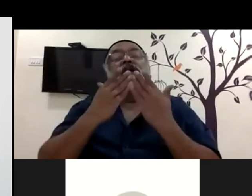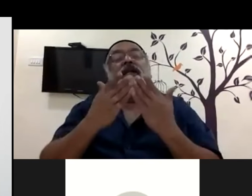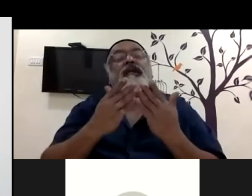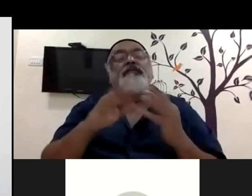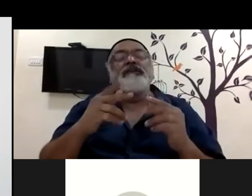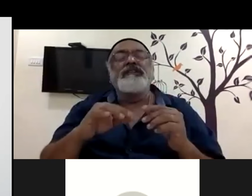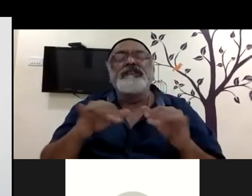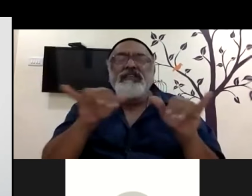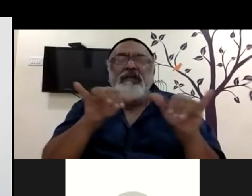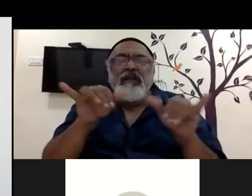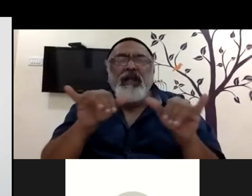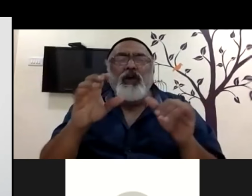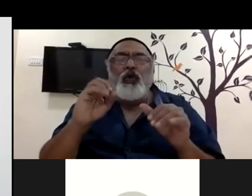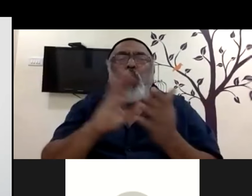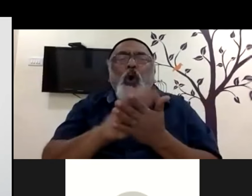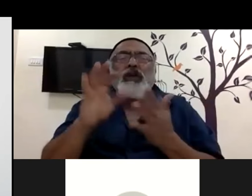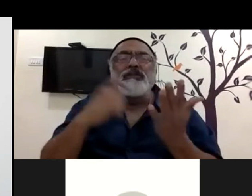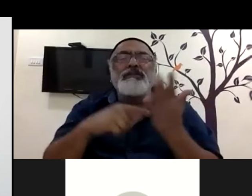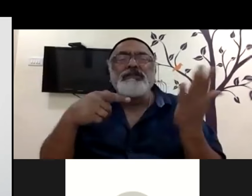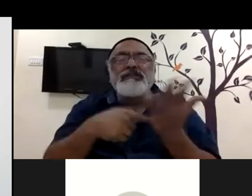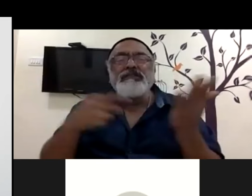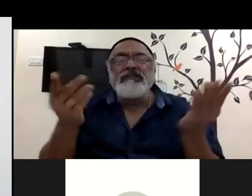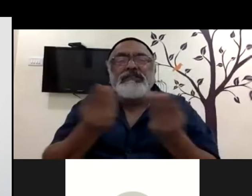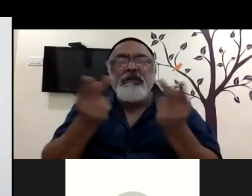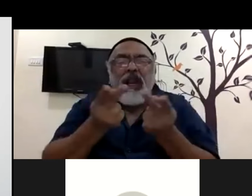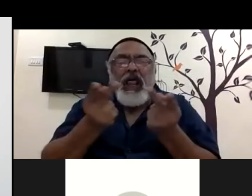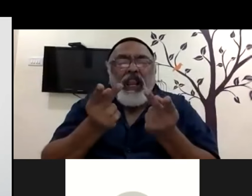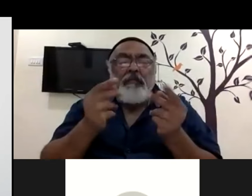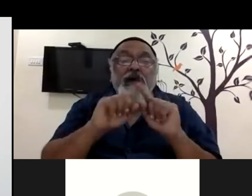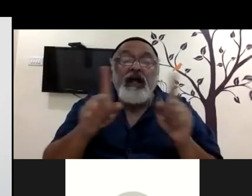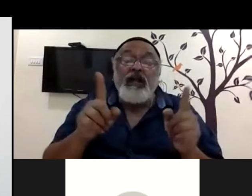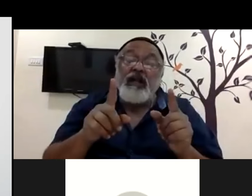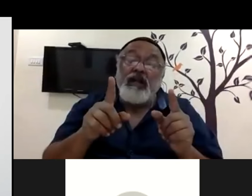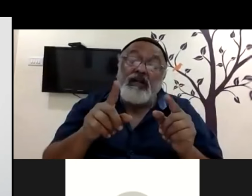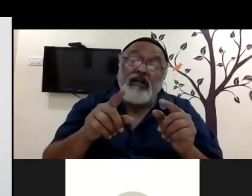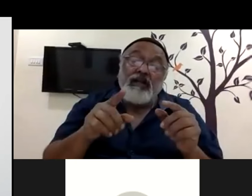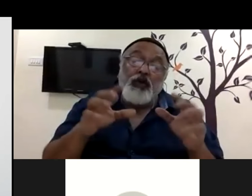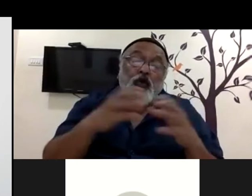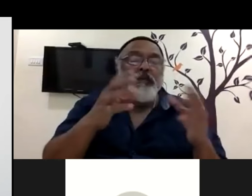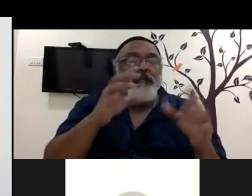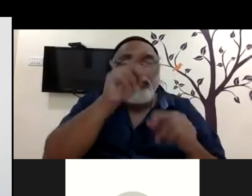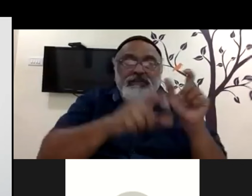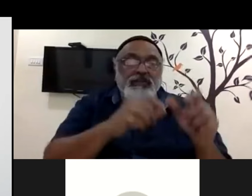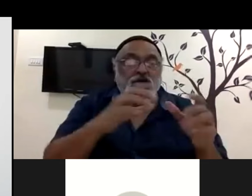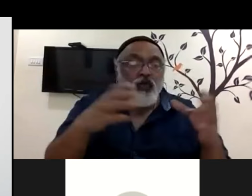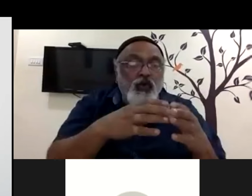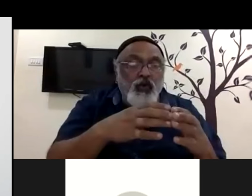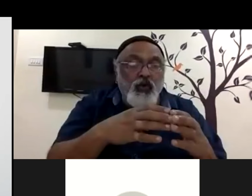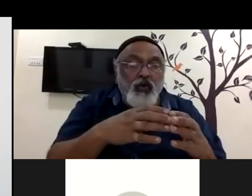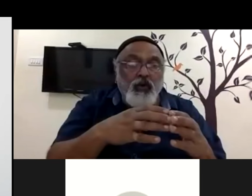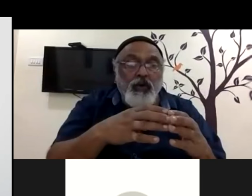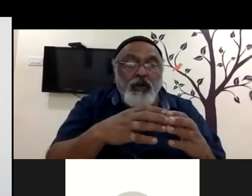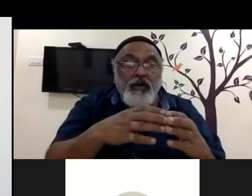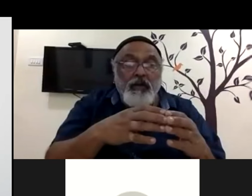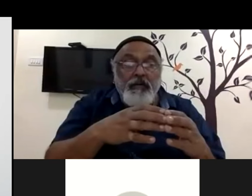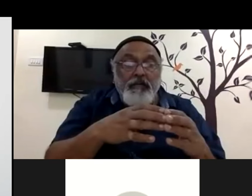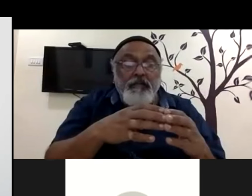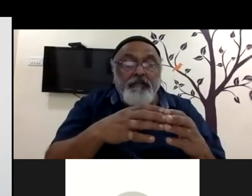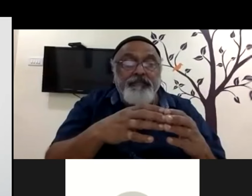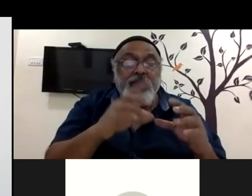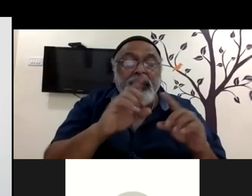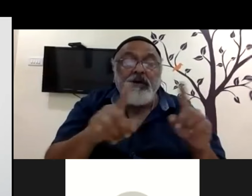study in the sense, here also I choose a group of people, but But here, that characteristic doesn't